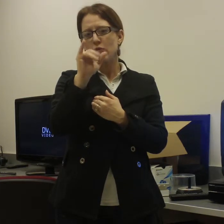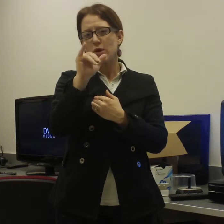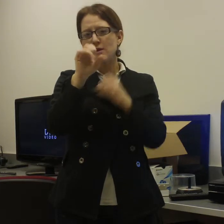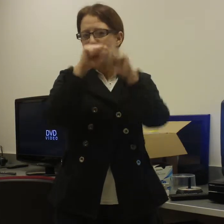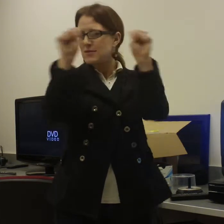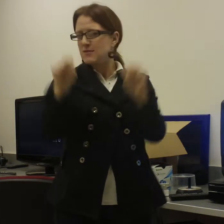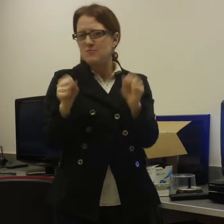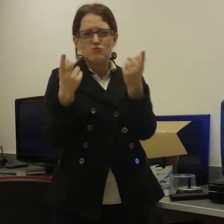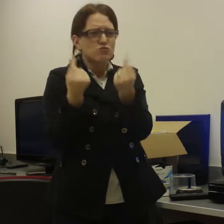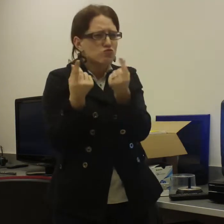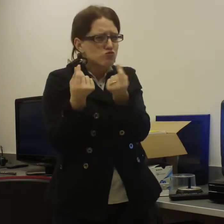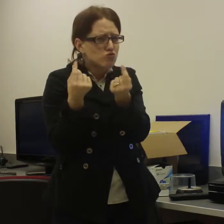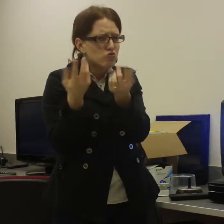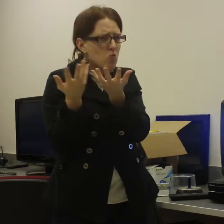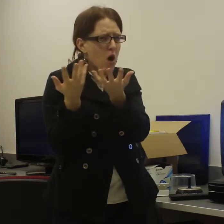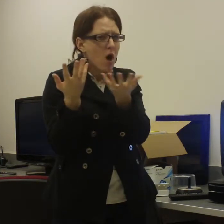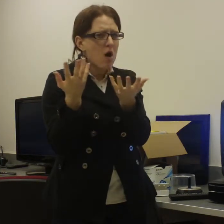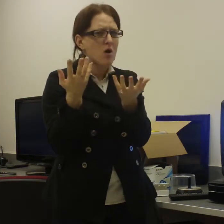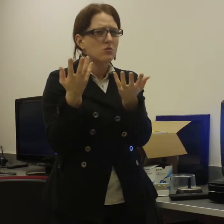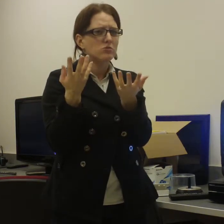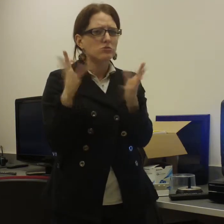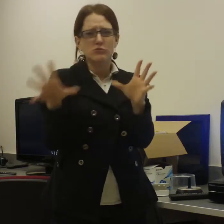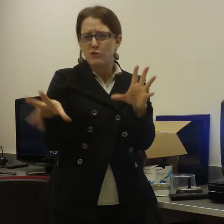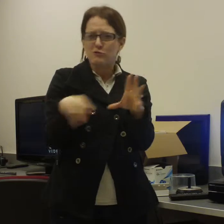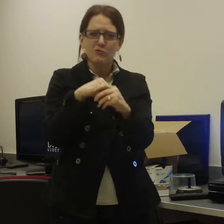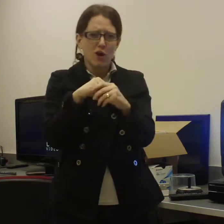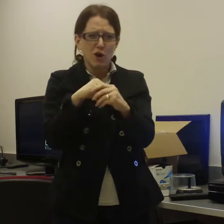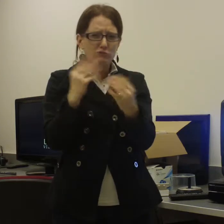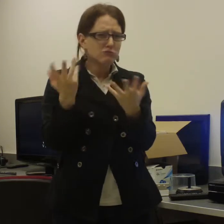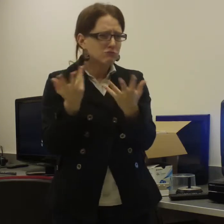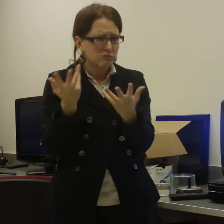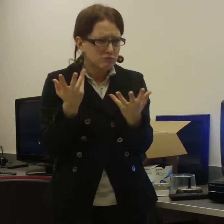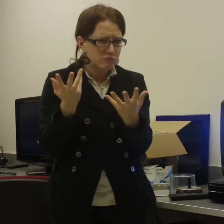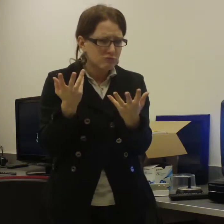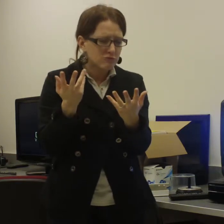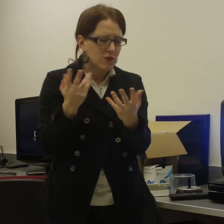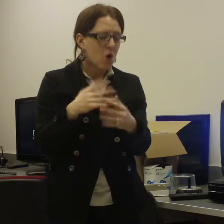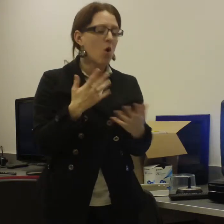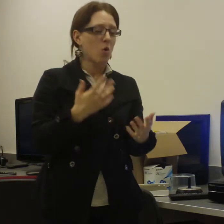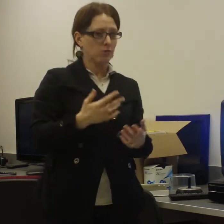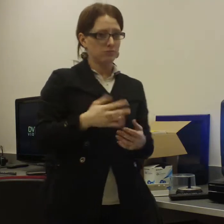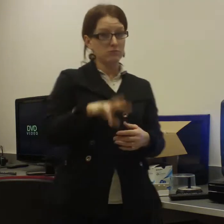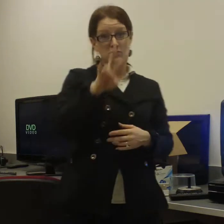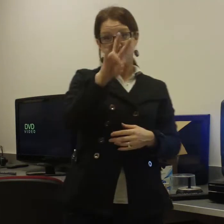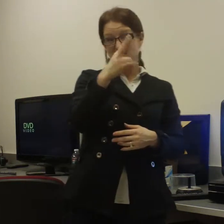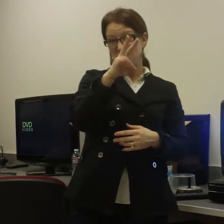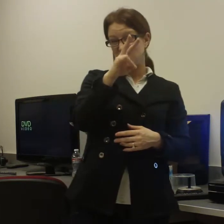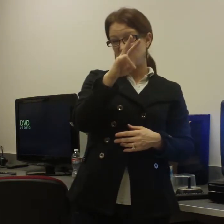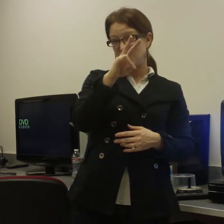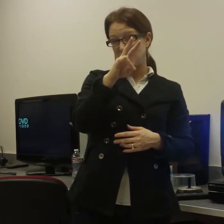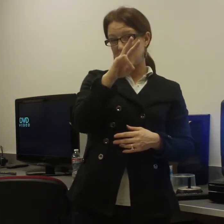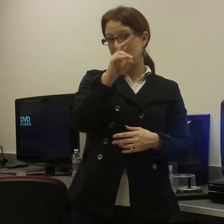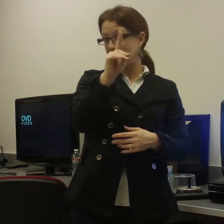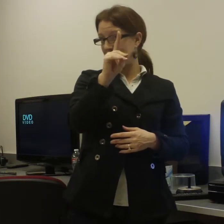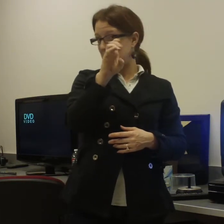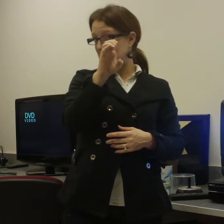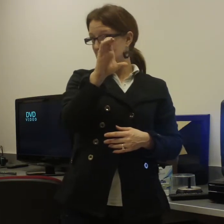So, okay, today, of course, is Thursday, the 17th of December, and get that right behind the